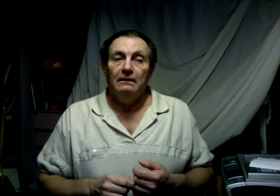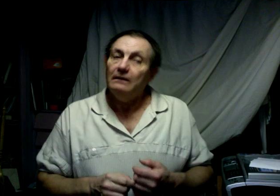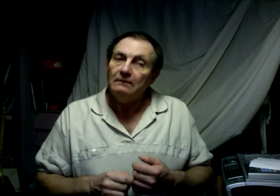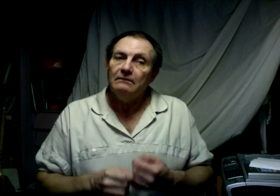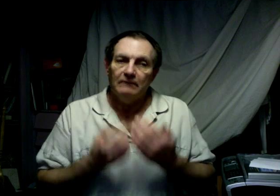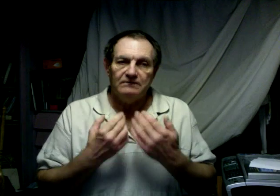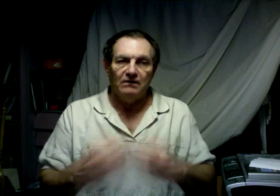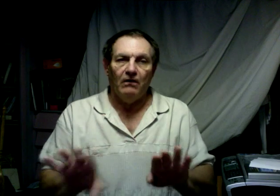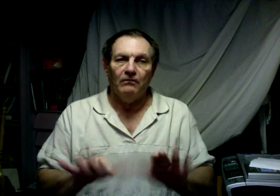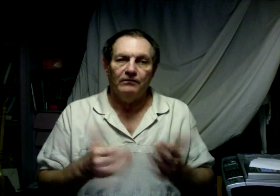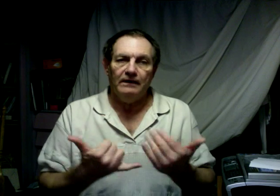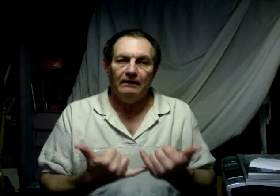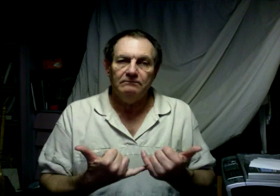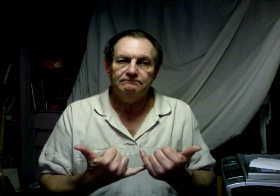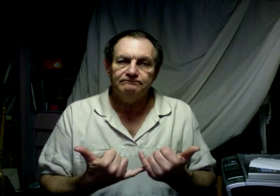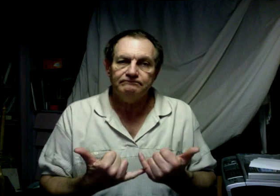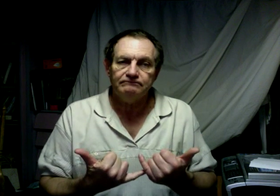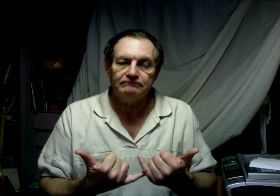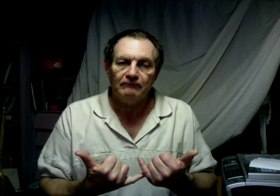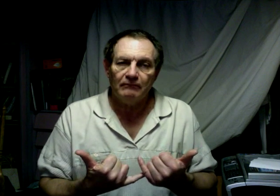And that's all for now.